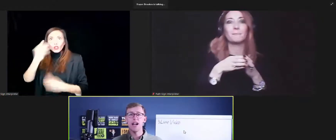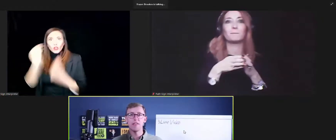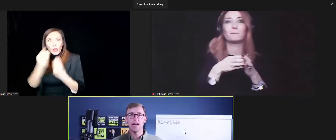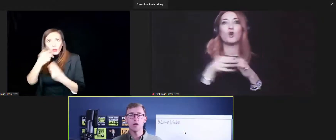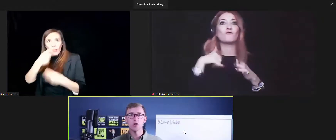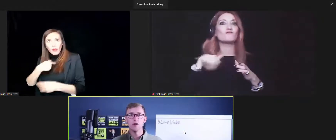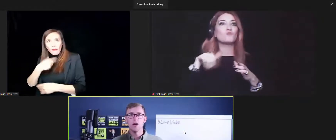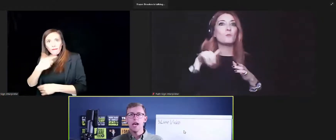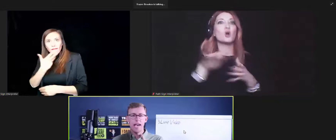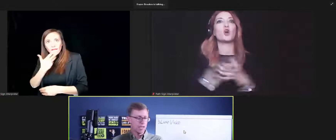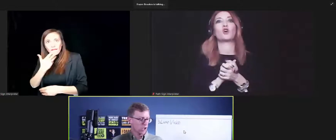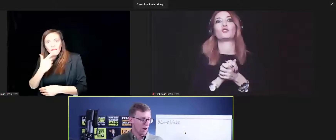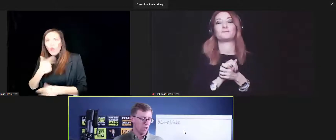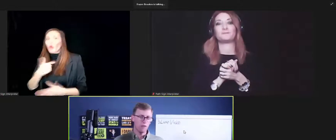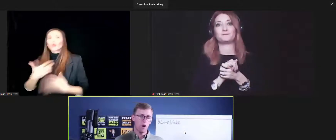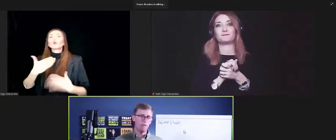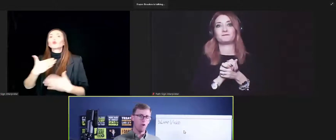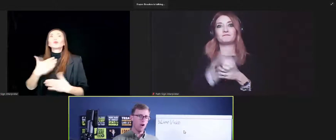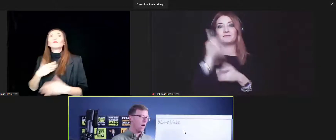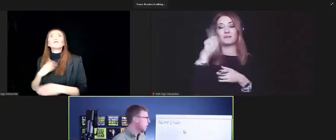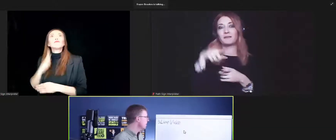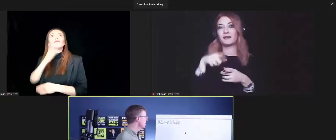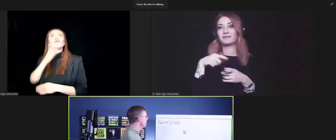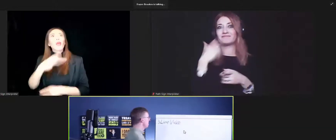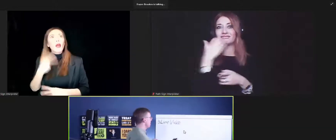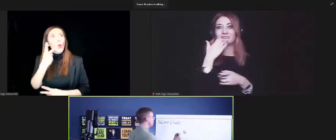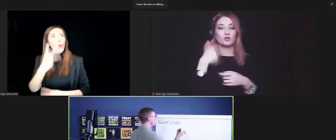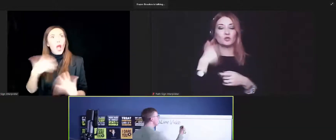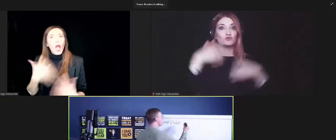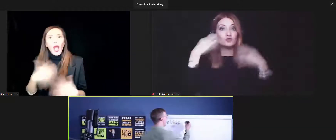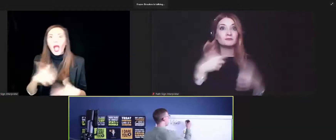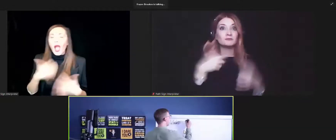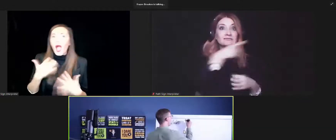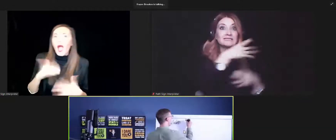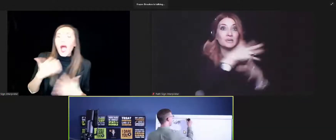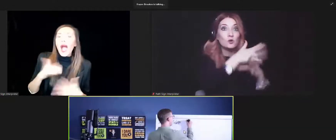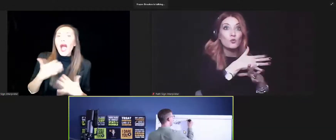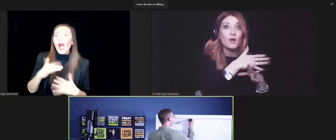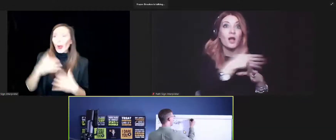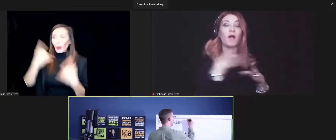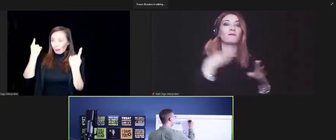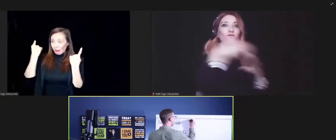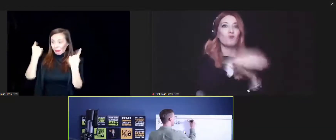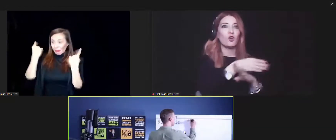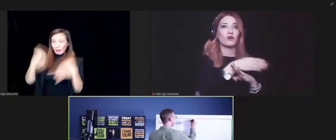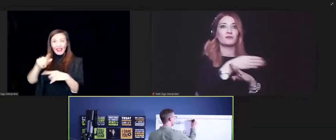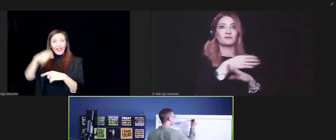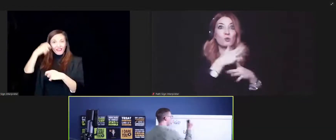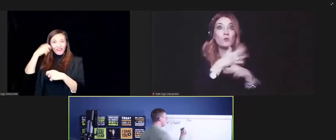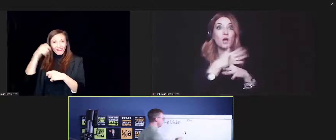than anything else. Here's the question I've got for you. If you do a 15-minute video